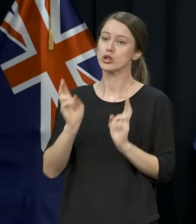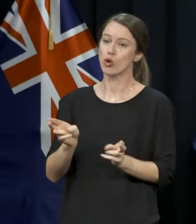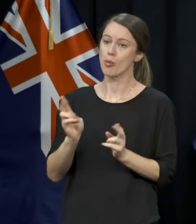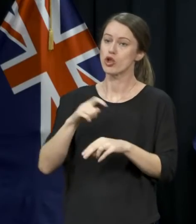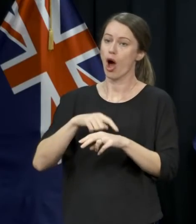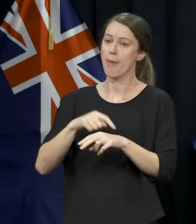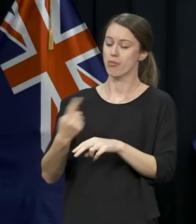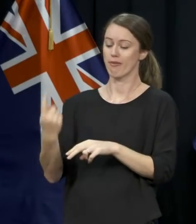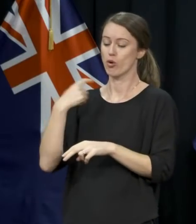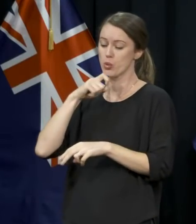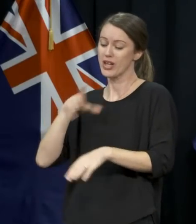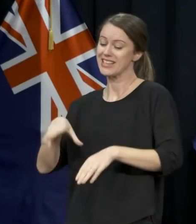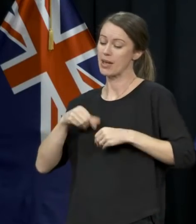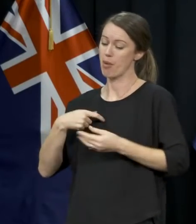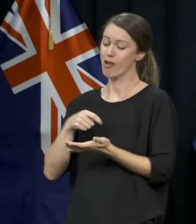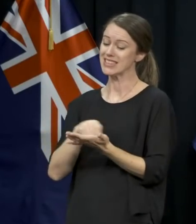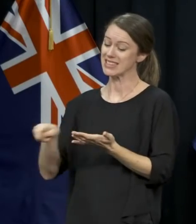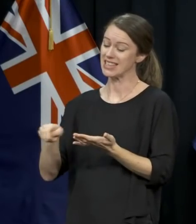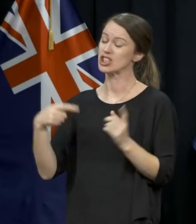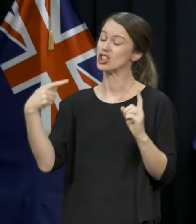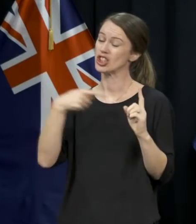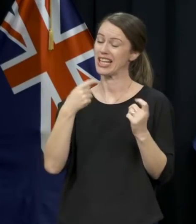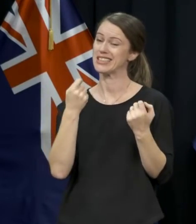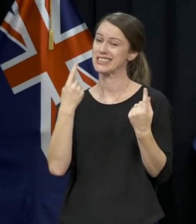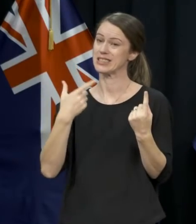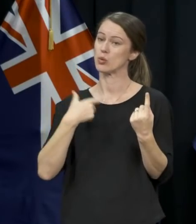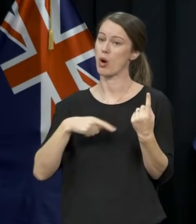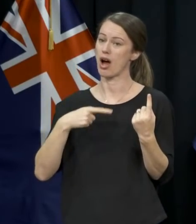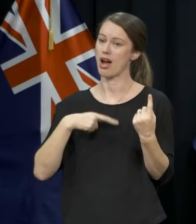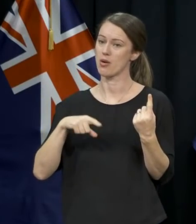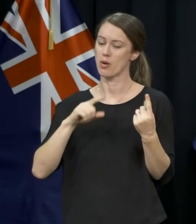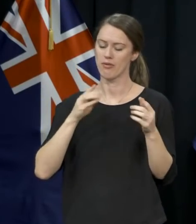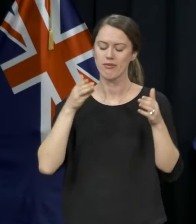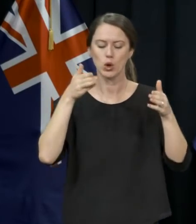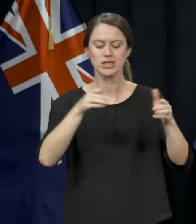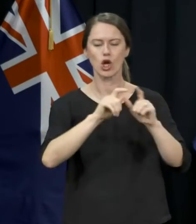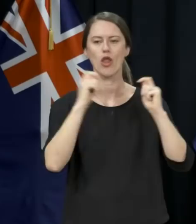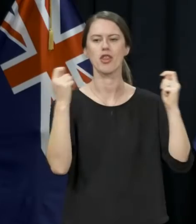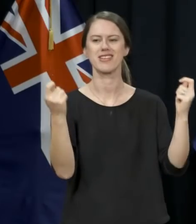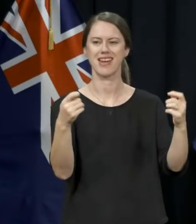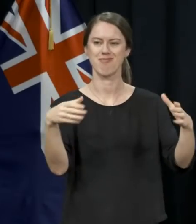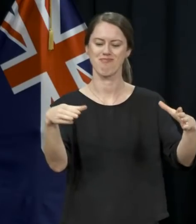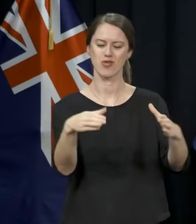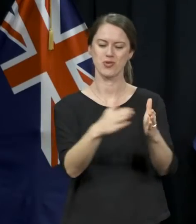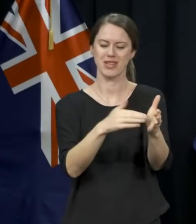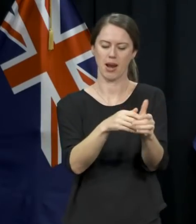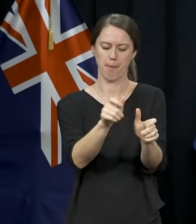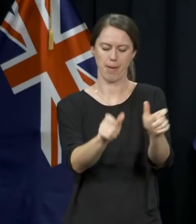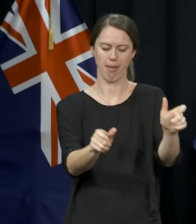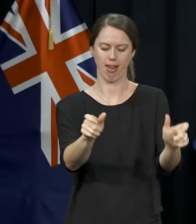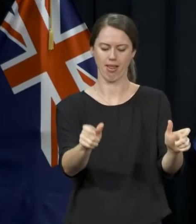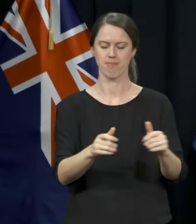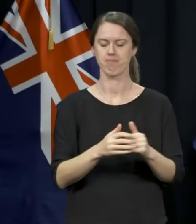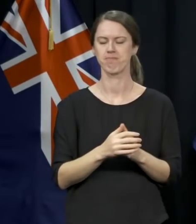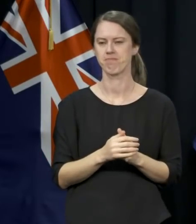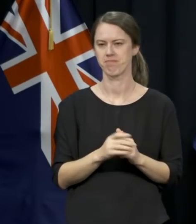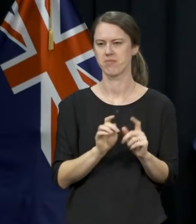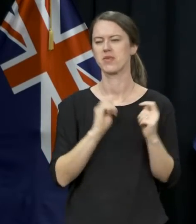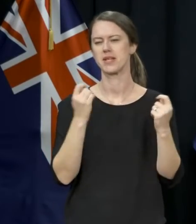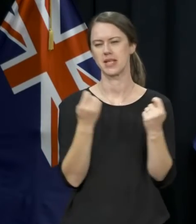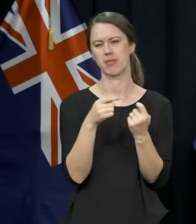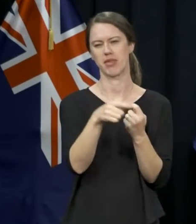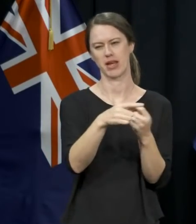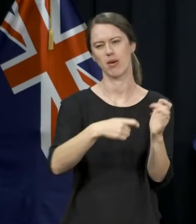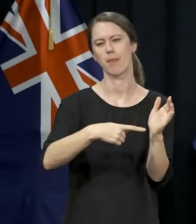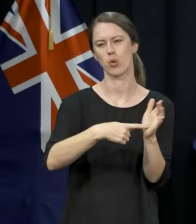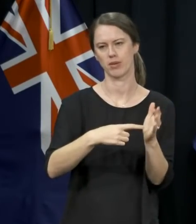circumstances. She understands why I want to put the team first. I've always believed that the team is the most important